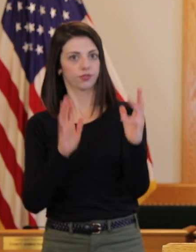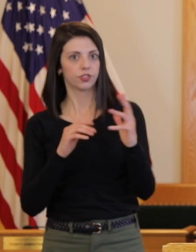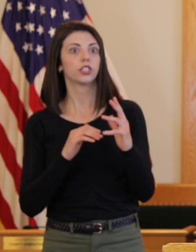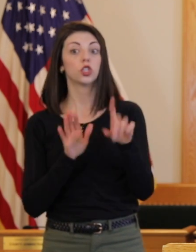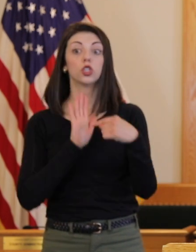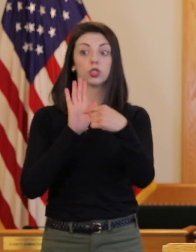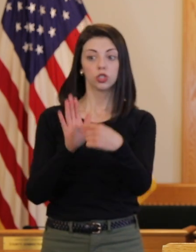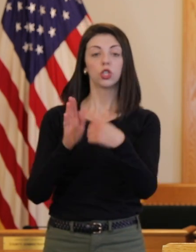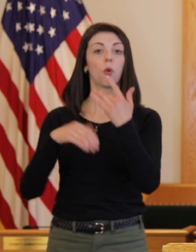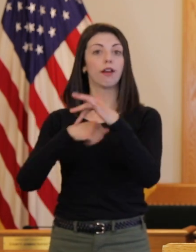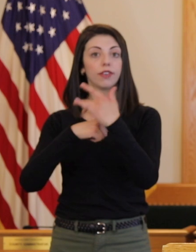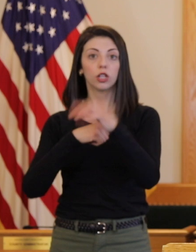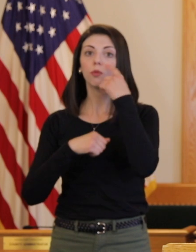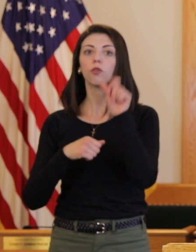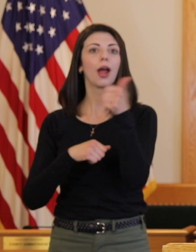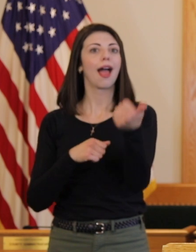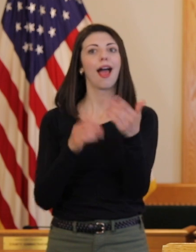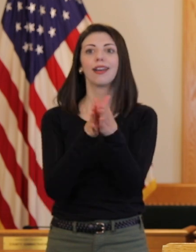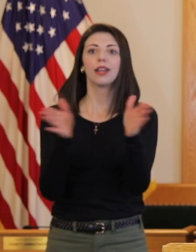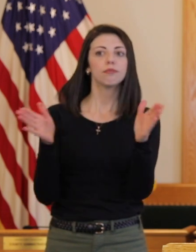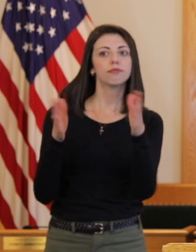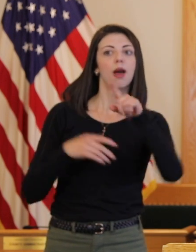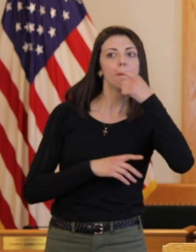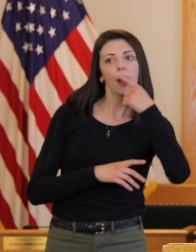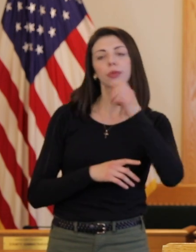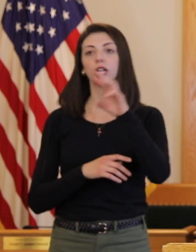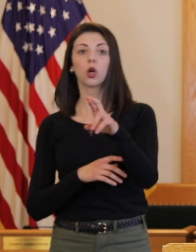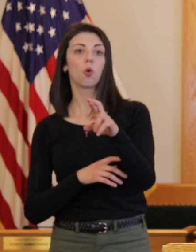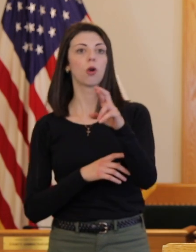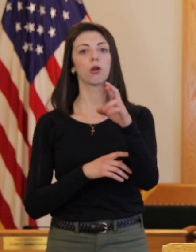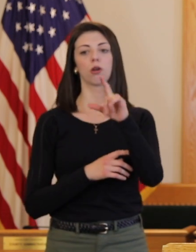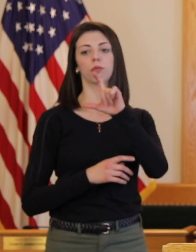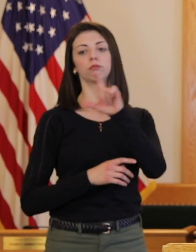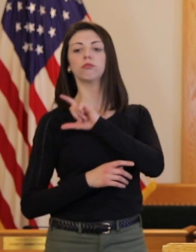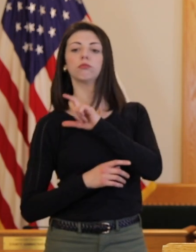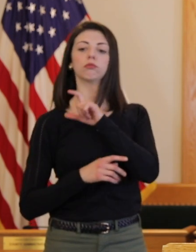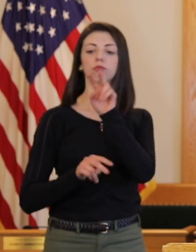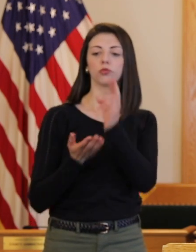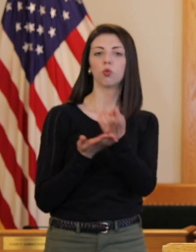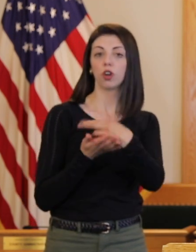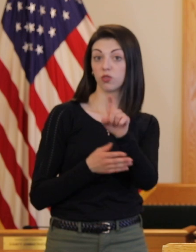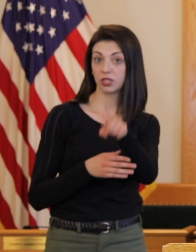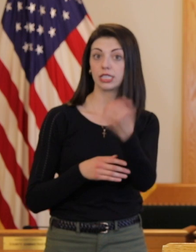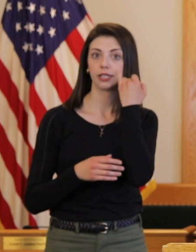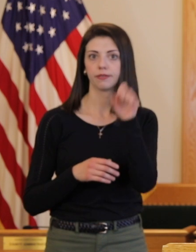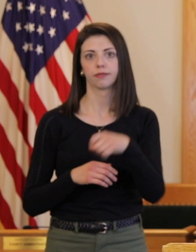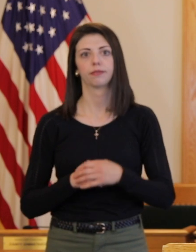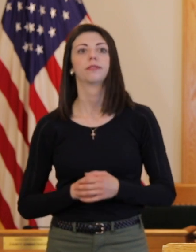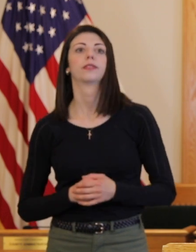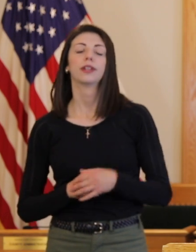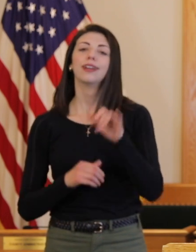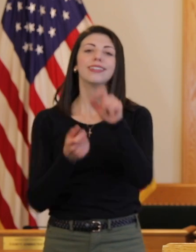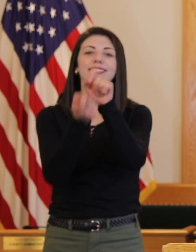businesses for the public and any regulatory officials who may wish to view it. This is a detailed plan that spells out